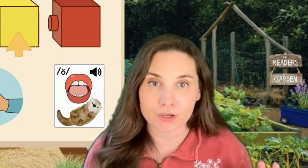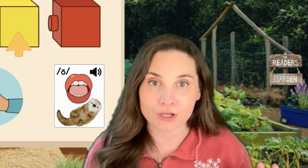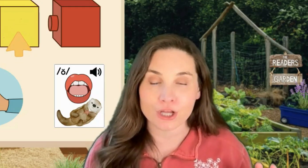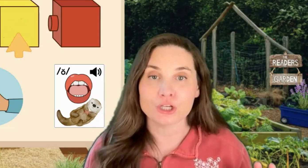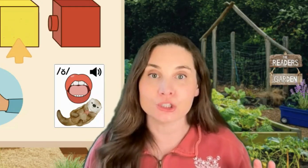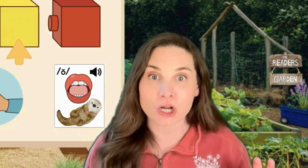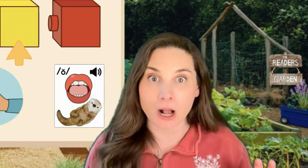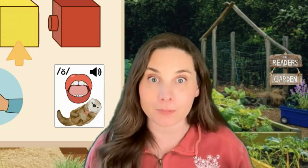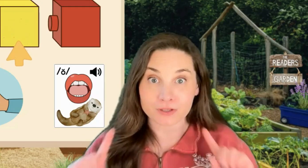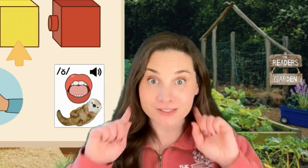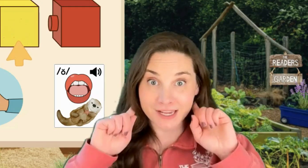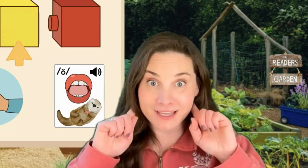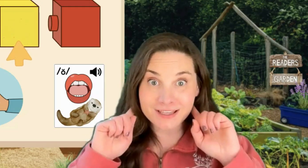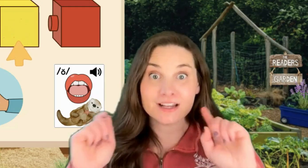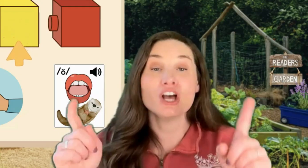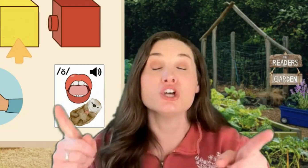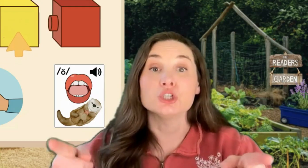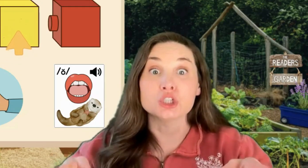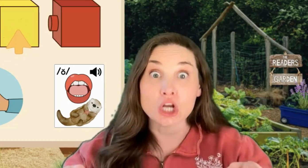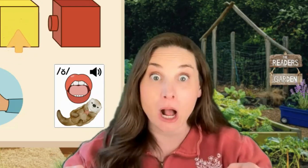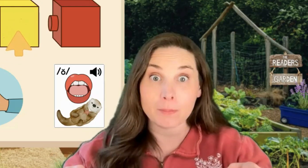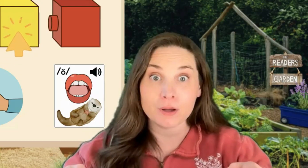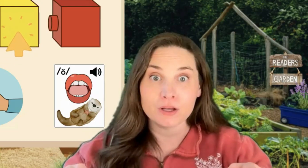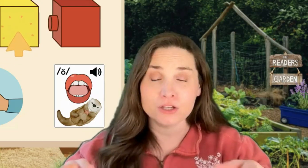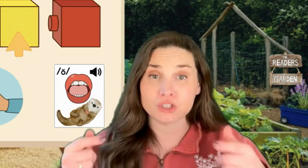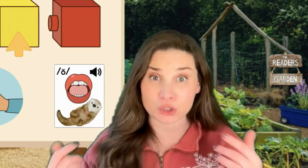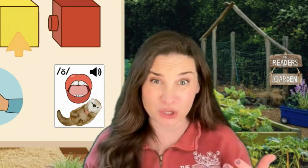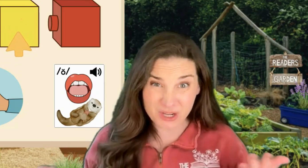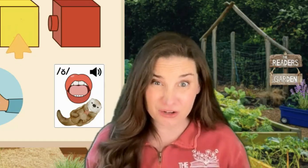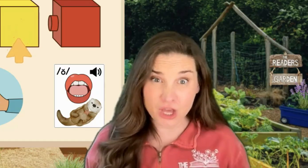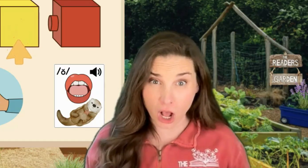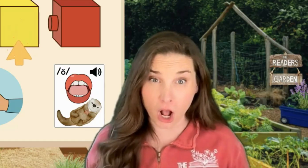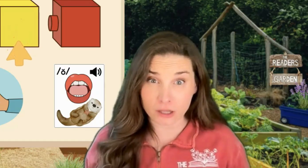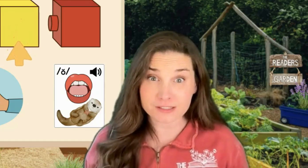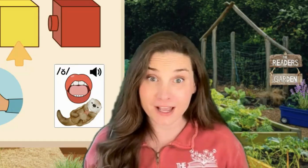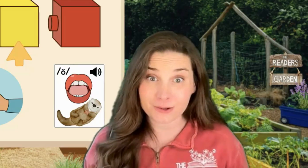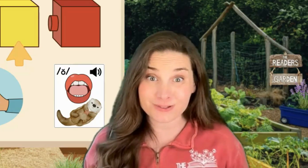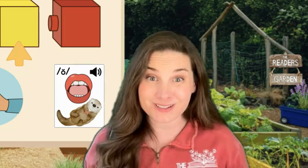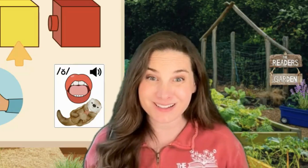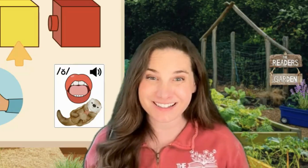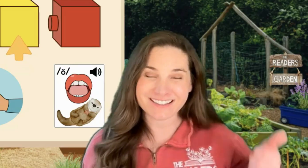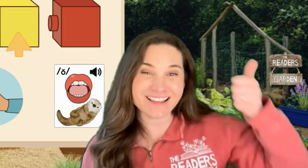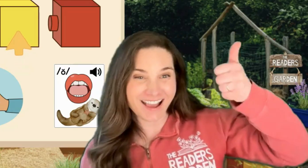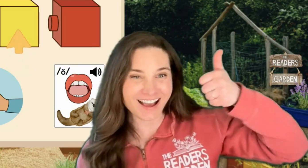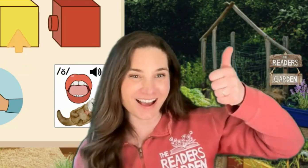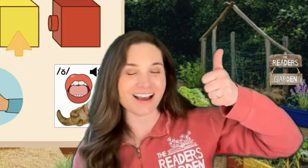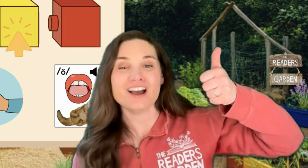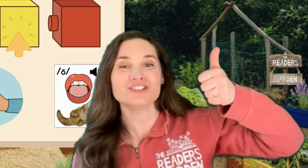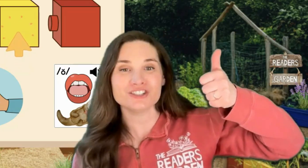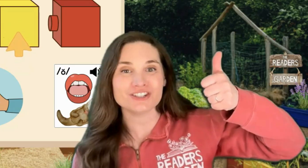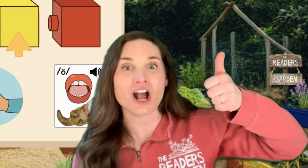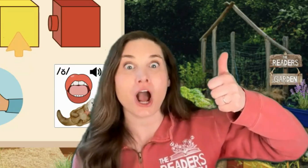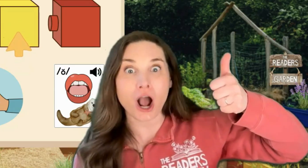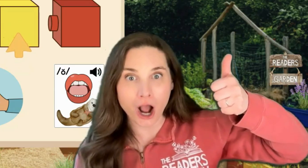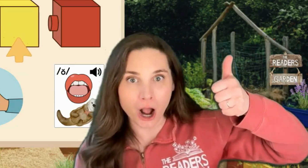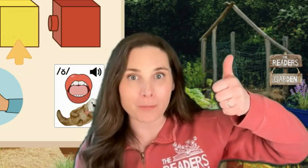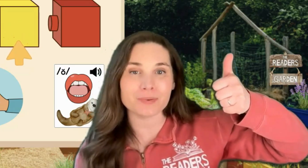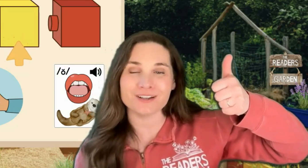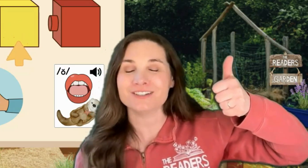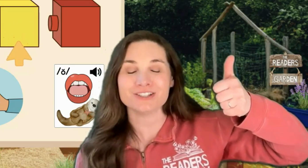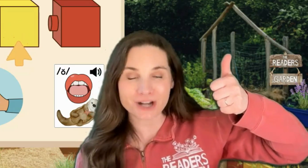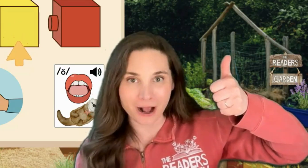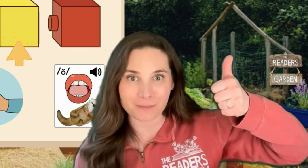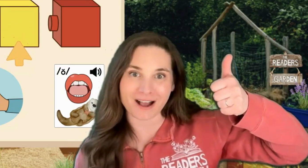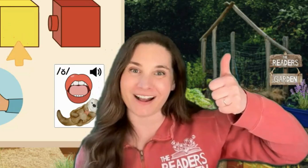shop. Shop. Say it. Shop. Do you hear the ah sound? Yeah.